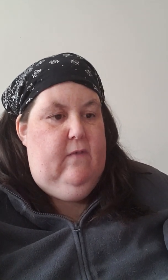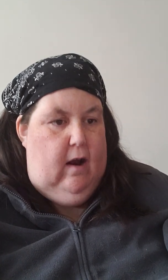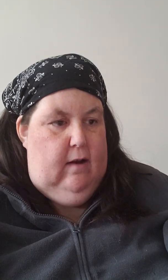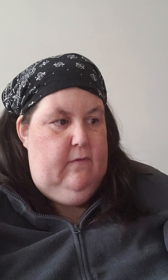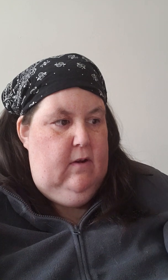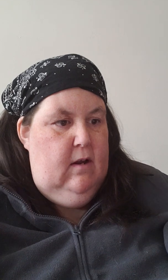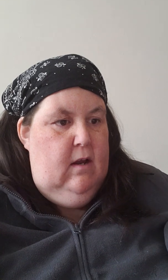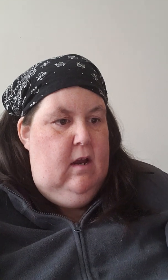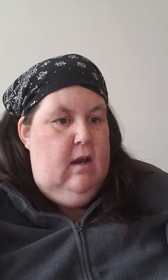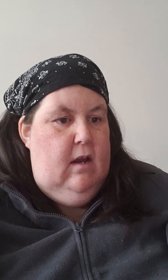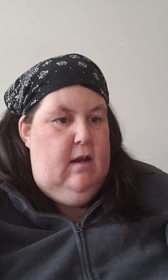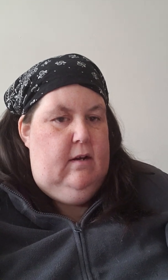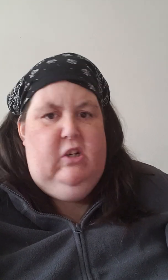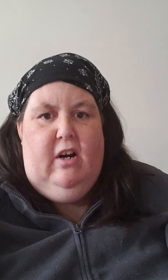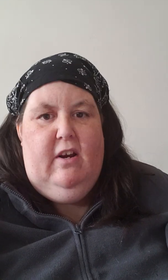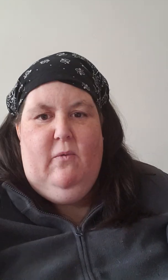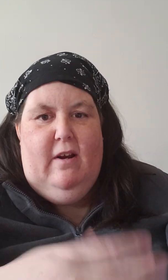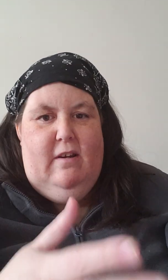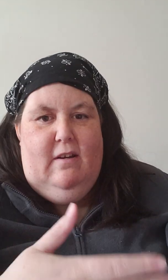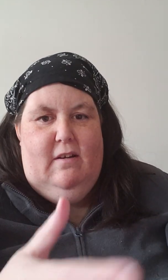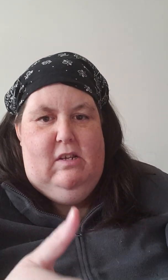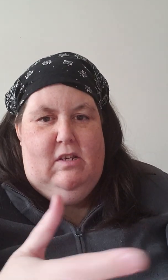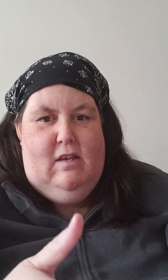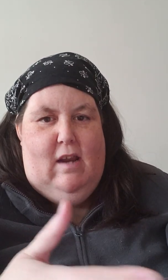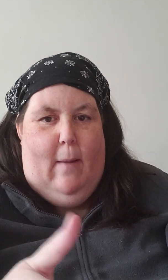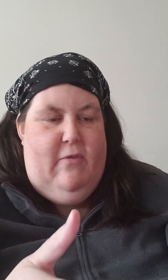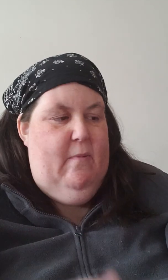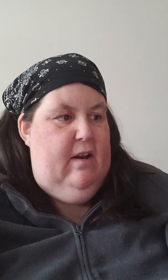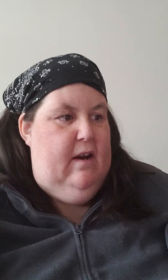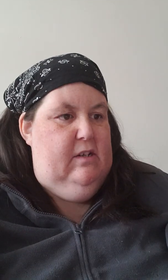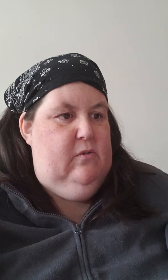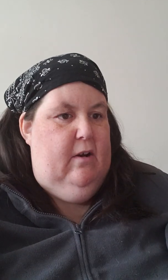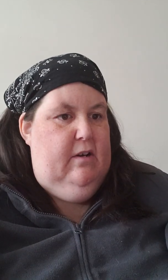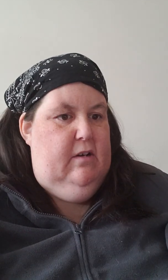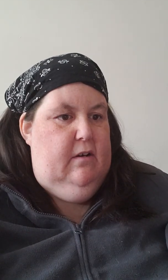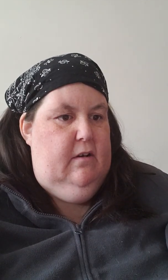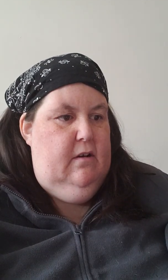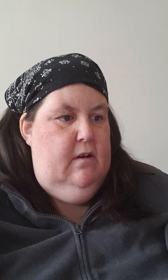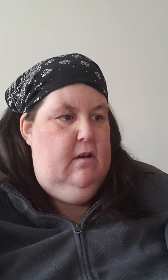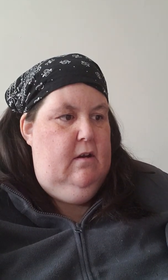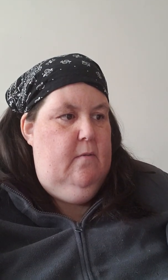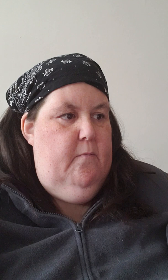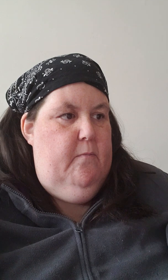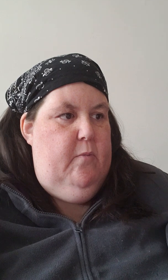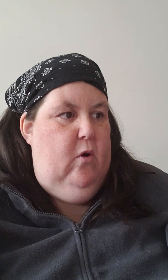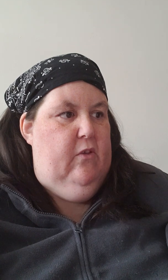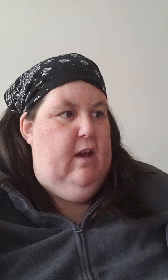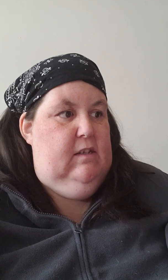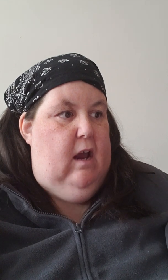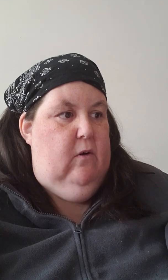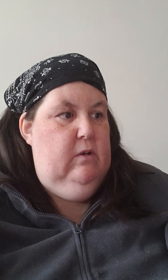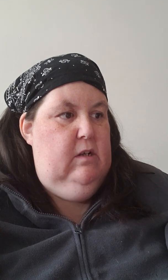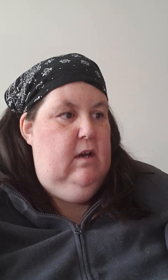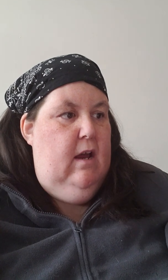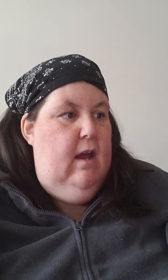1755. And I'm sure I could have went in depth, but I just wanted to pull this out.